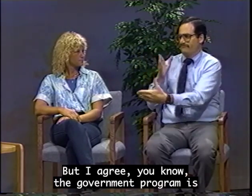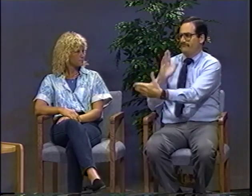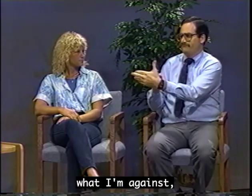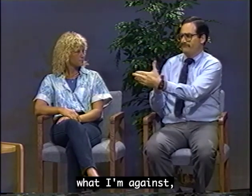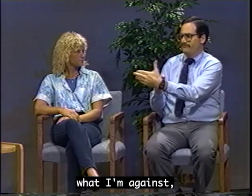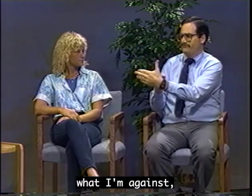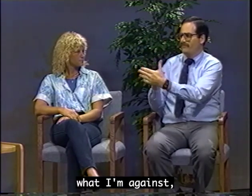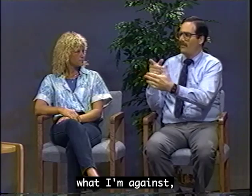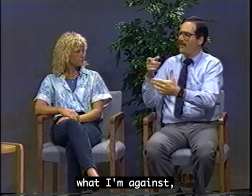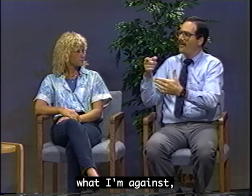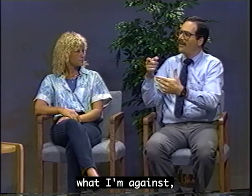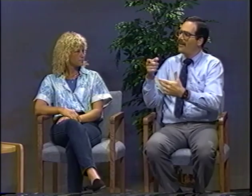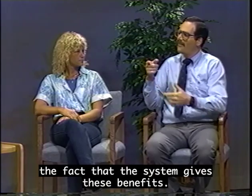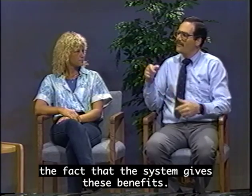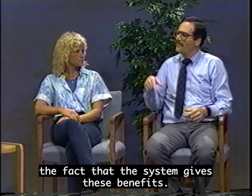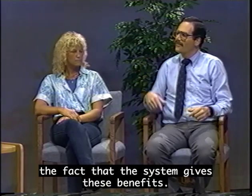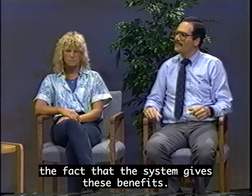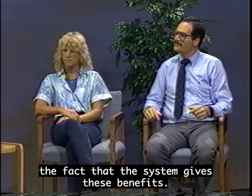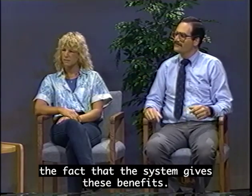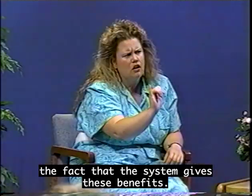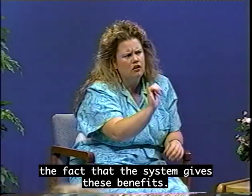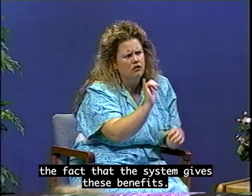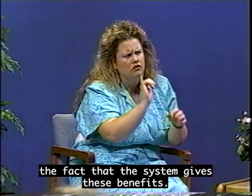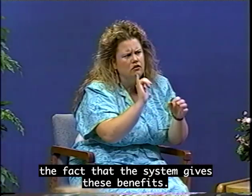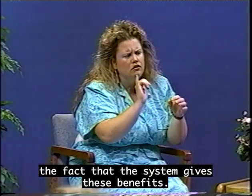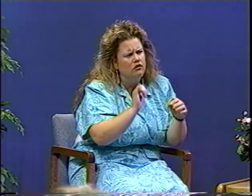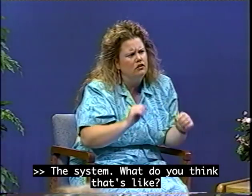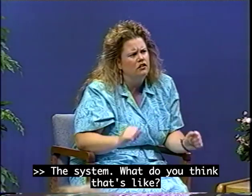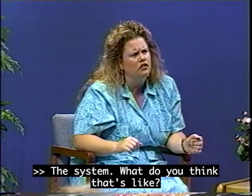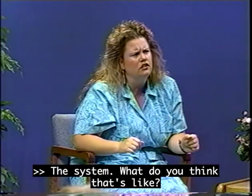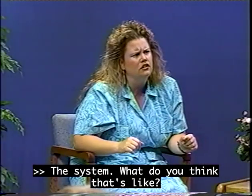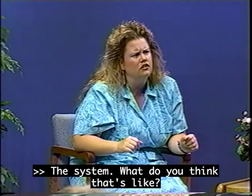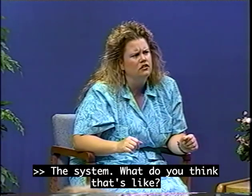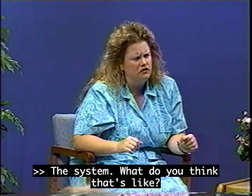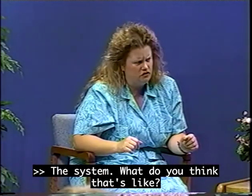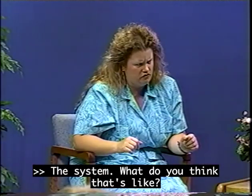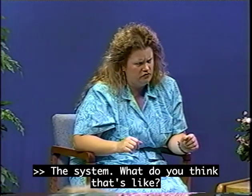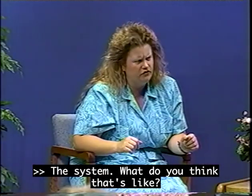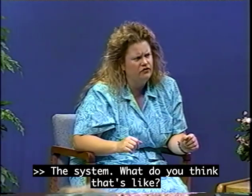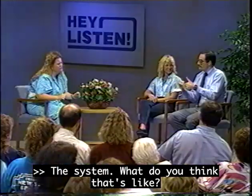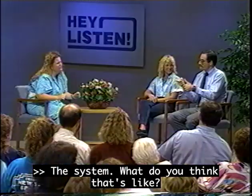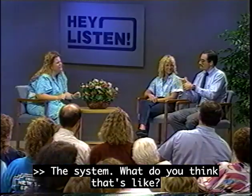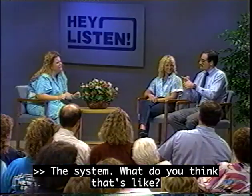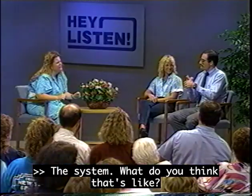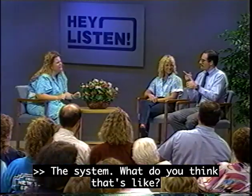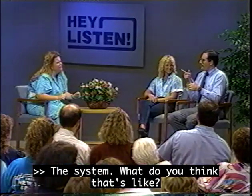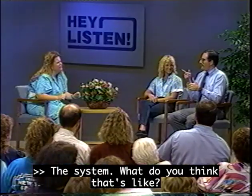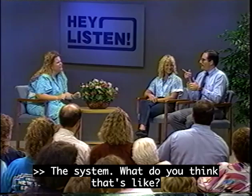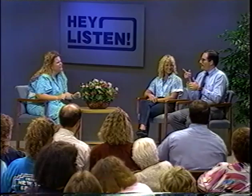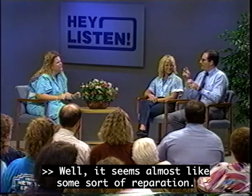government program is what I'm against, the fact that the system gives these benefits. The system, what do you think that's like?